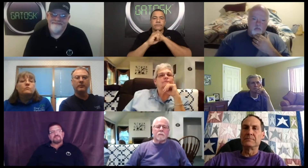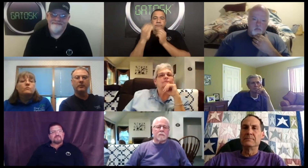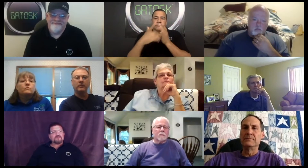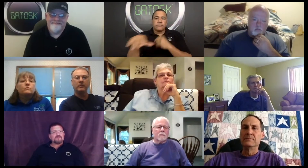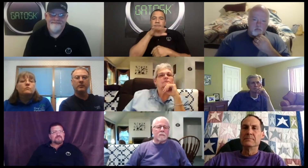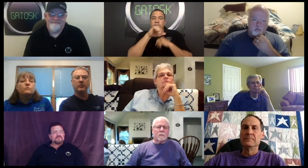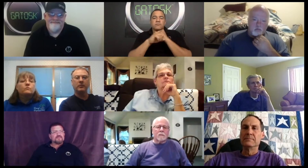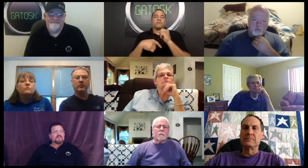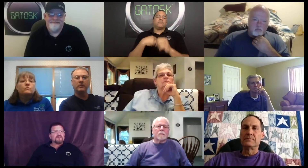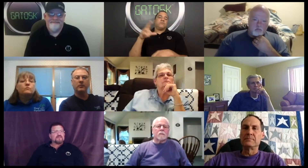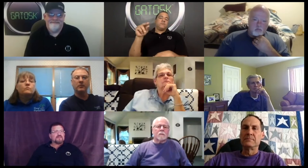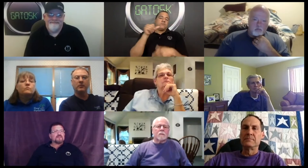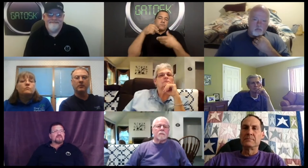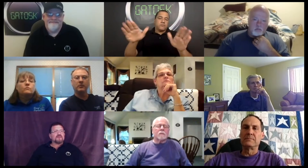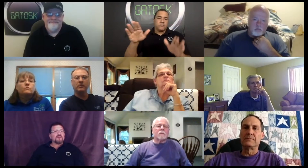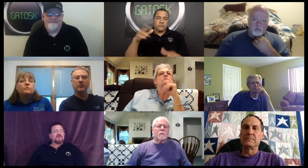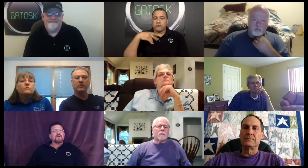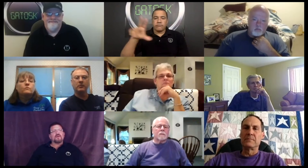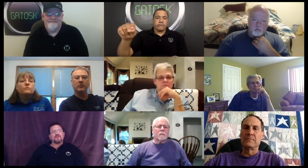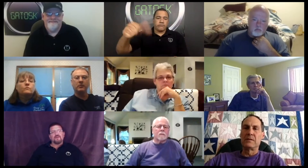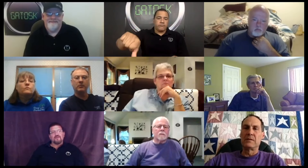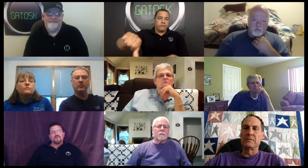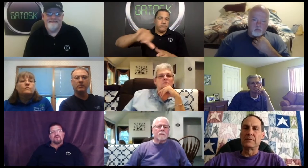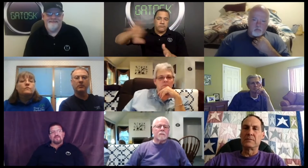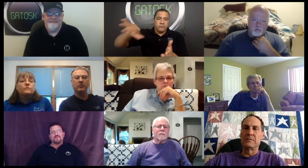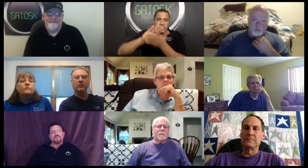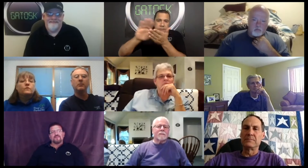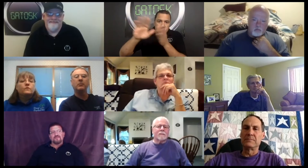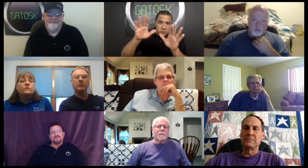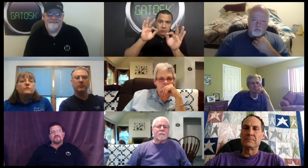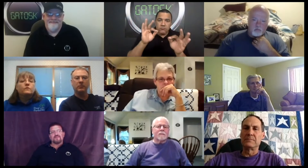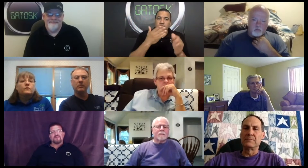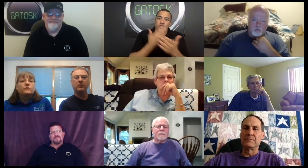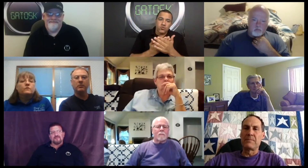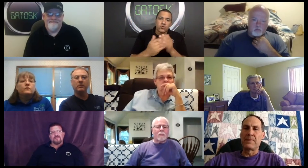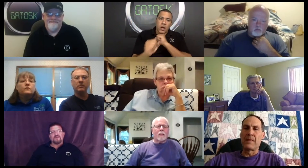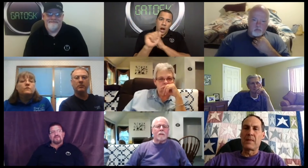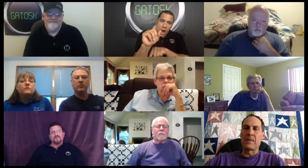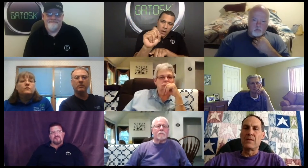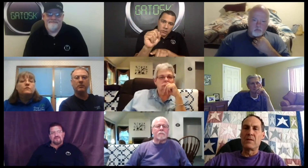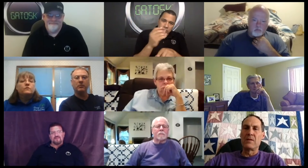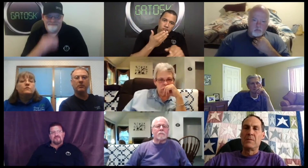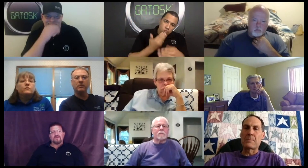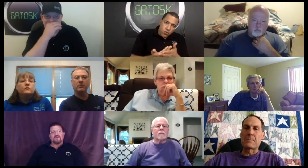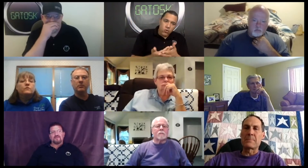be, dirty, inappropriate advertising. Those will be denied. But we want to make sure it's good